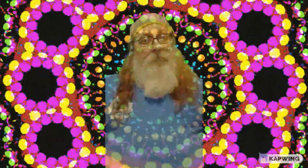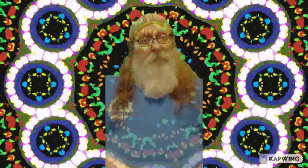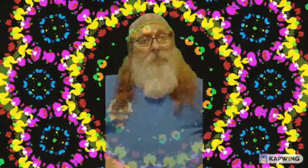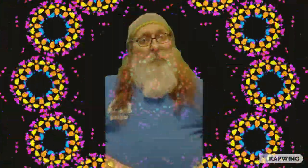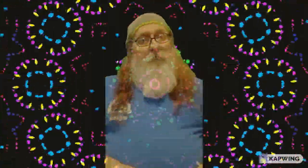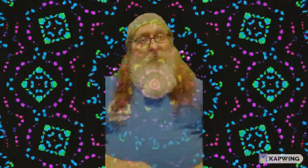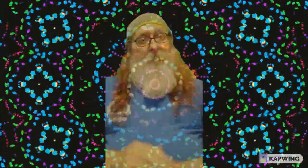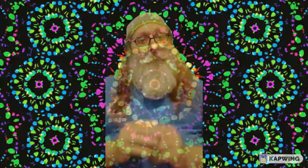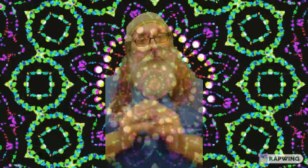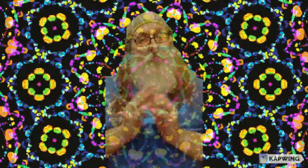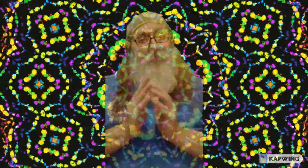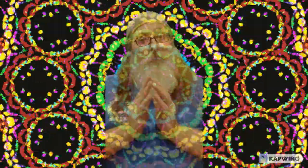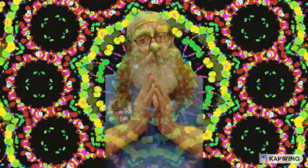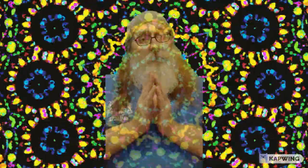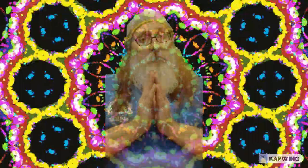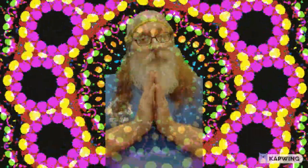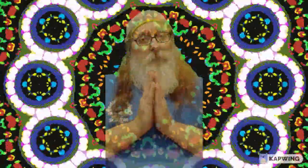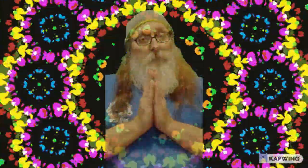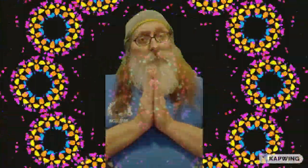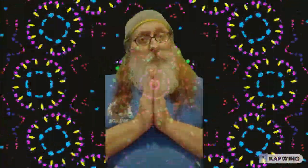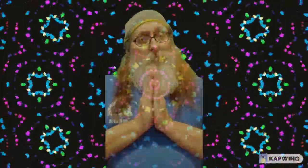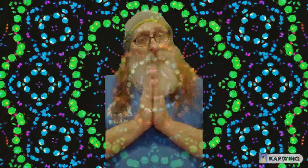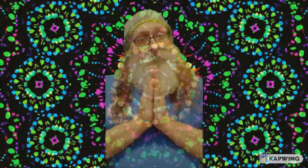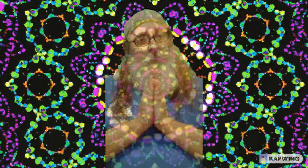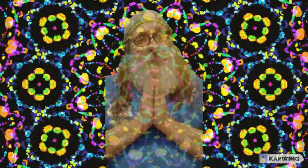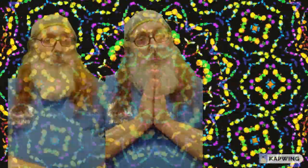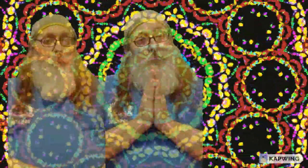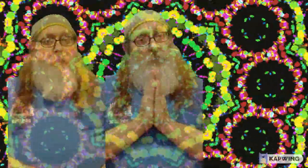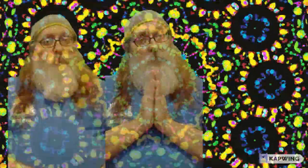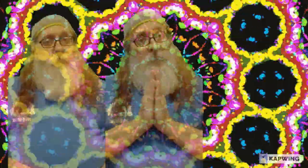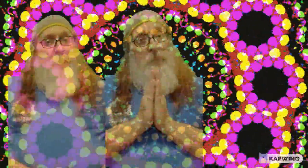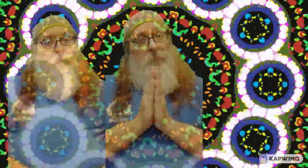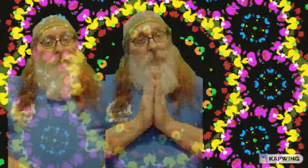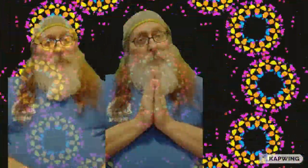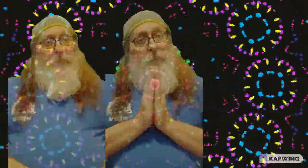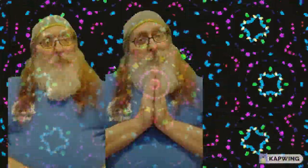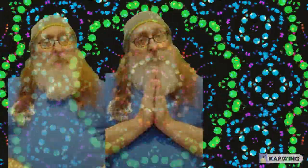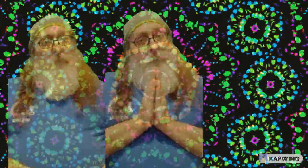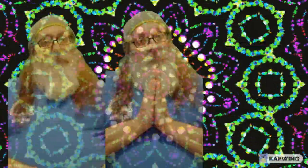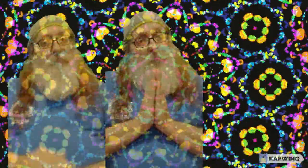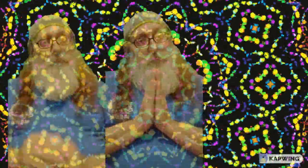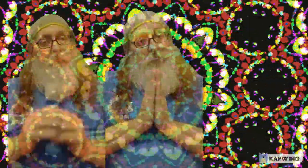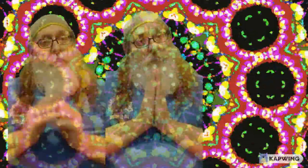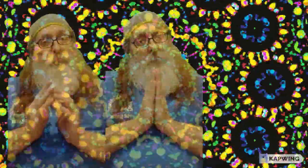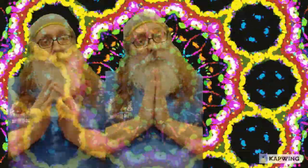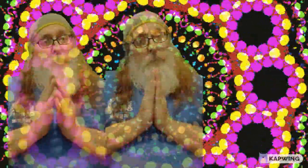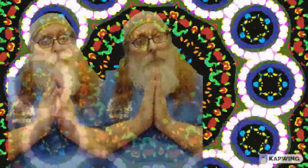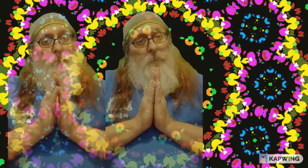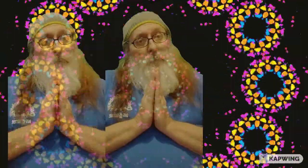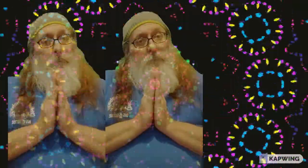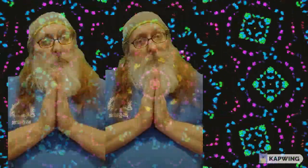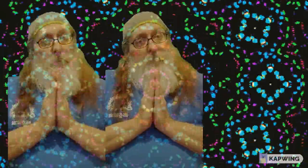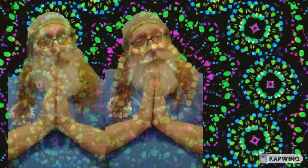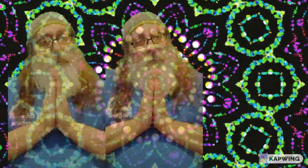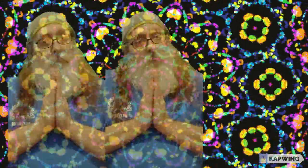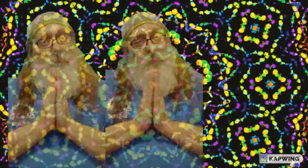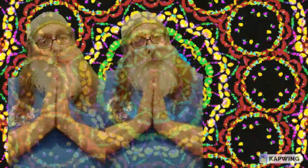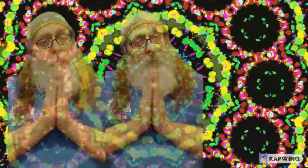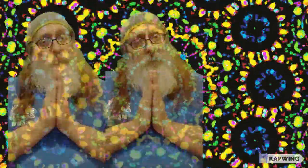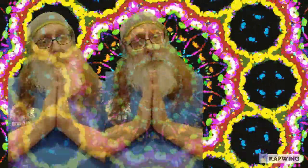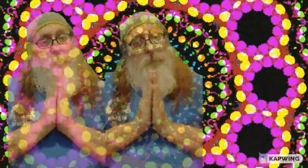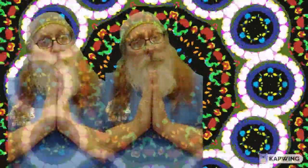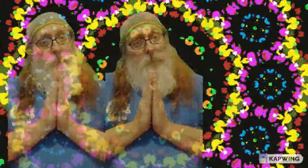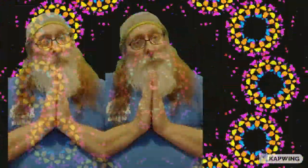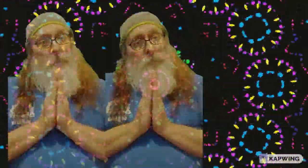ow, ow, ow, ow, ow. You don't have to go. Ow, ow, ow,